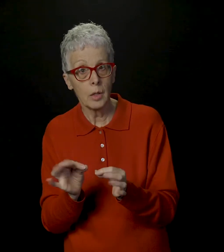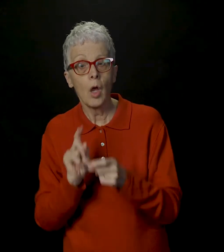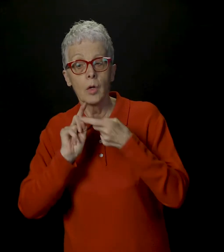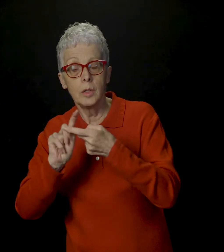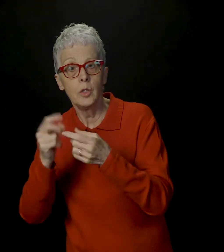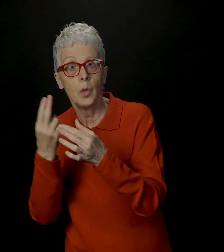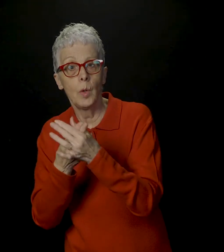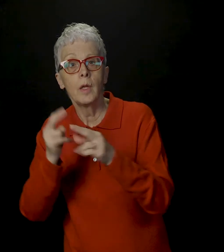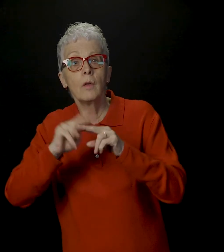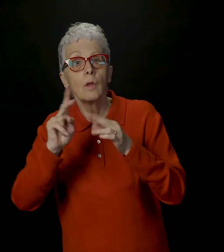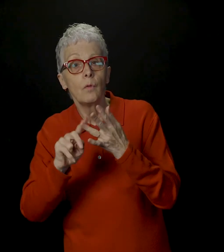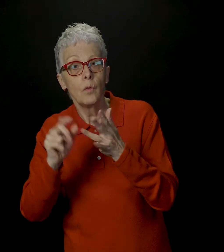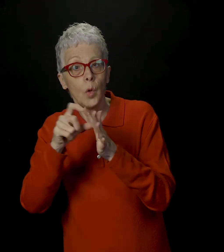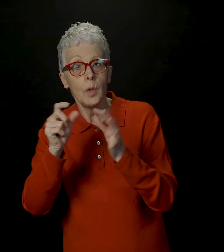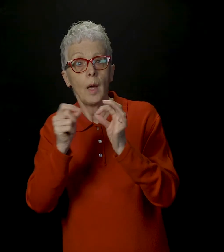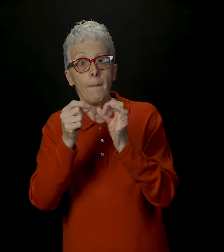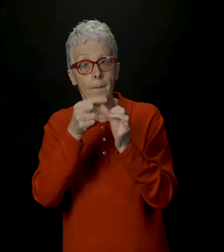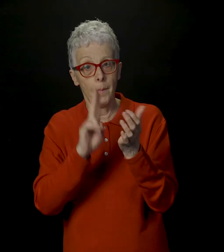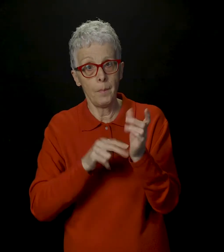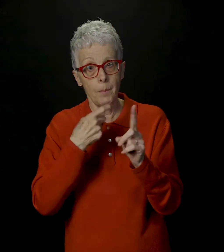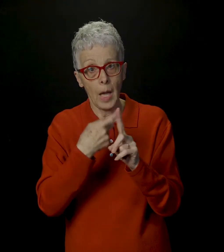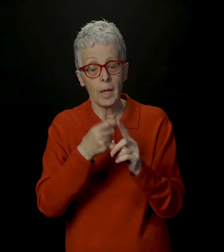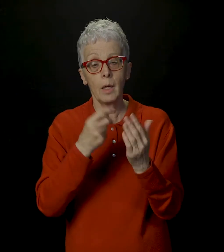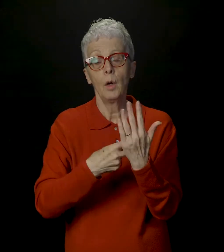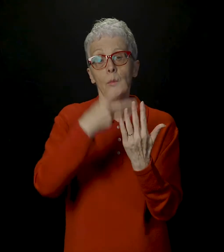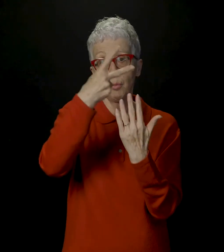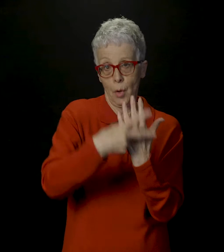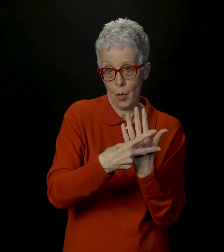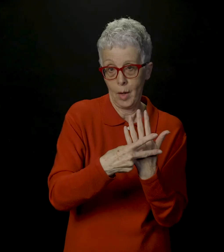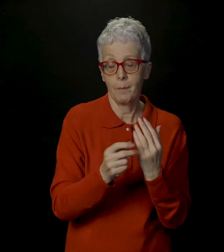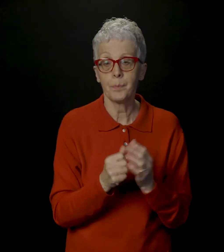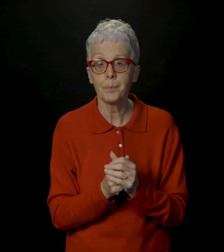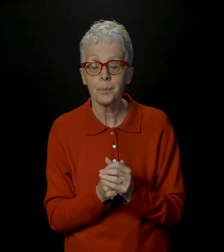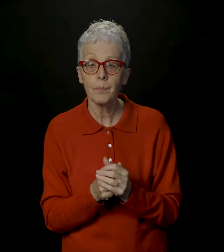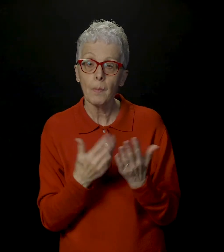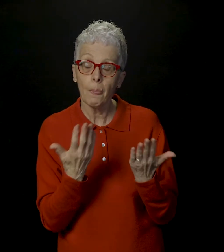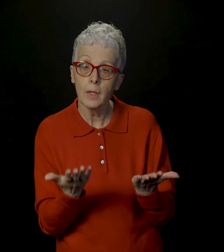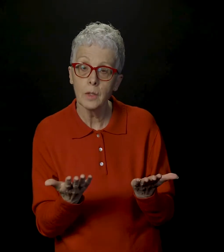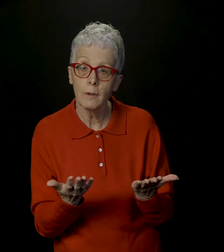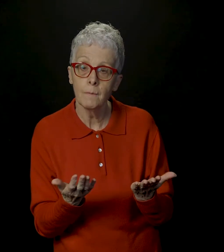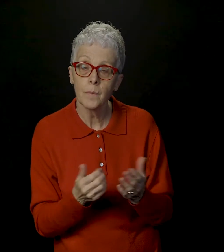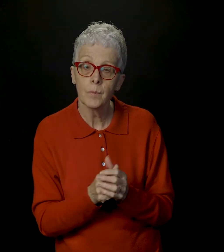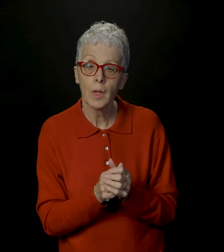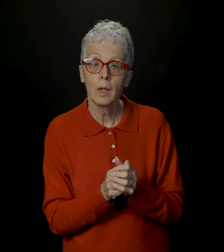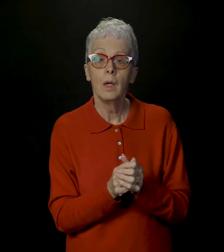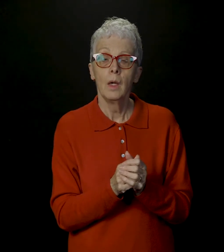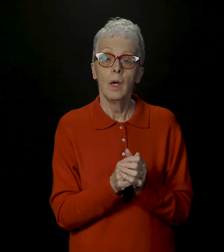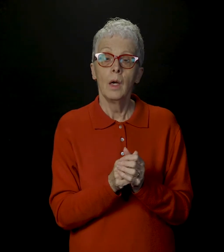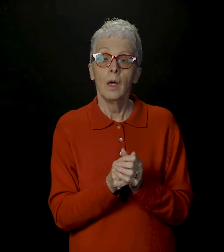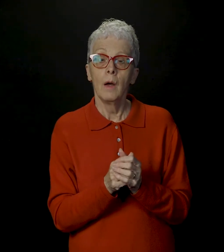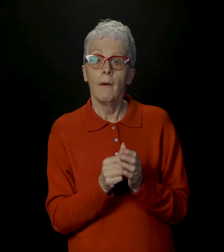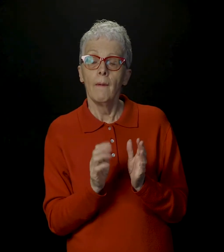program Yeah, of One Care Brilliant Love hearing that dynamic response In the midst of a crisis